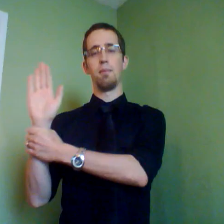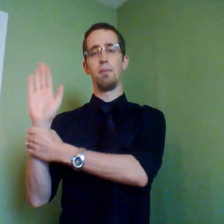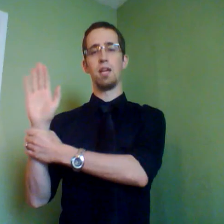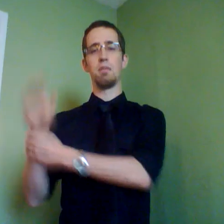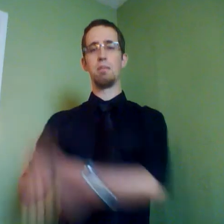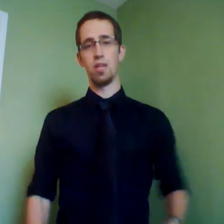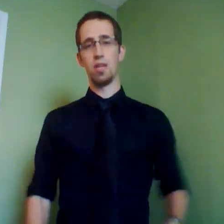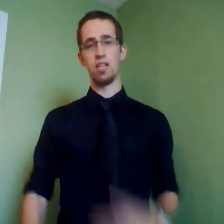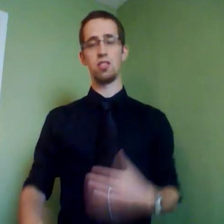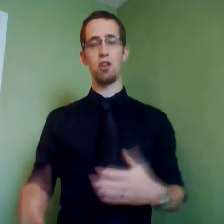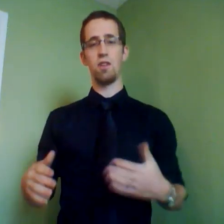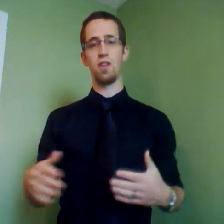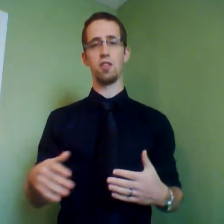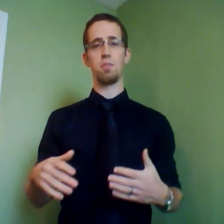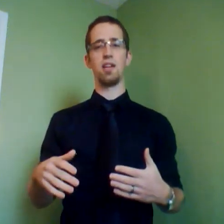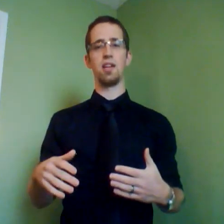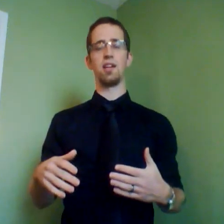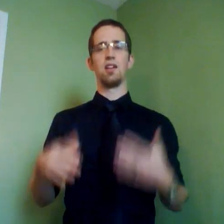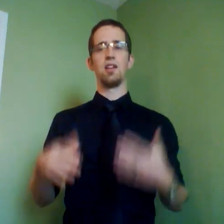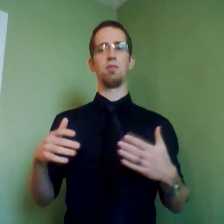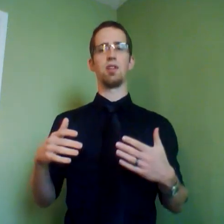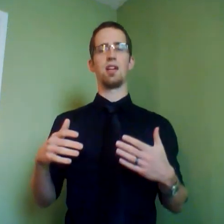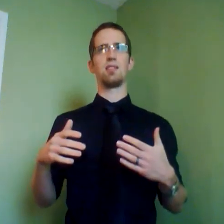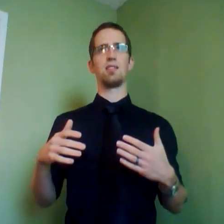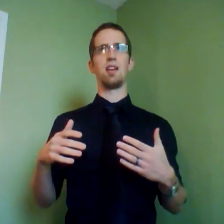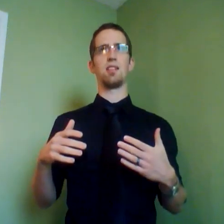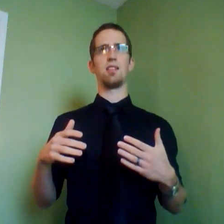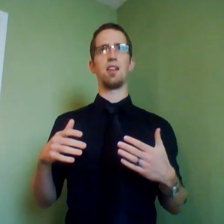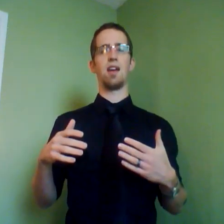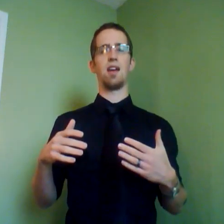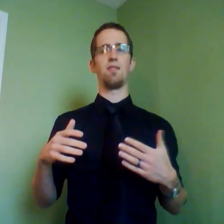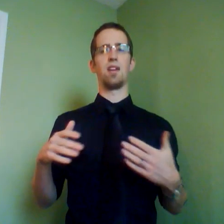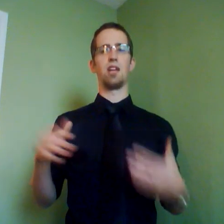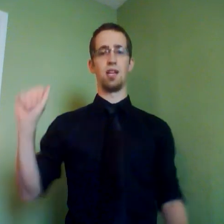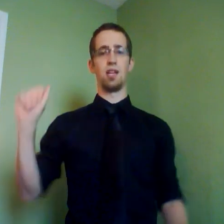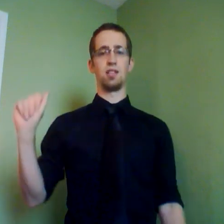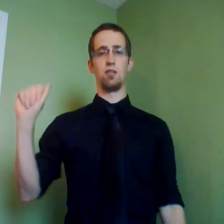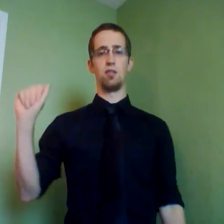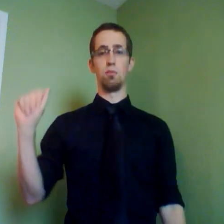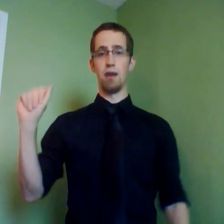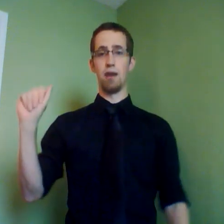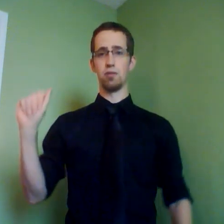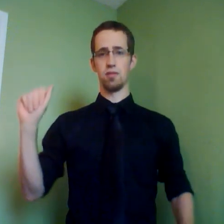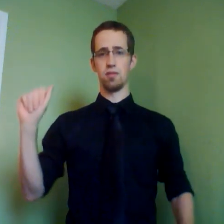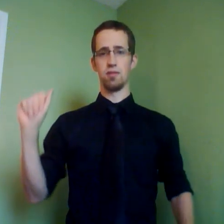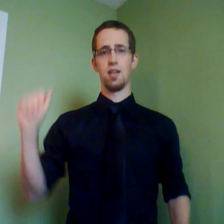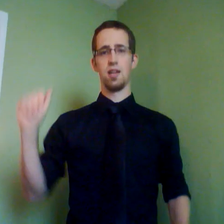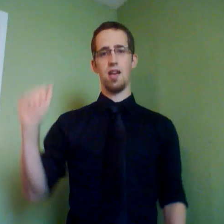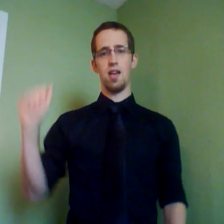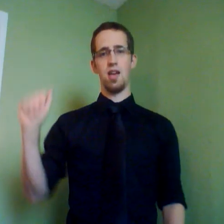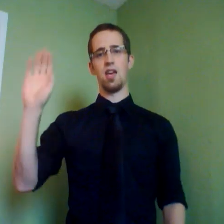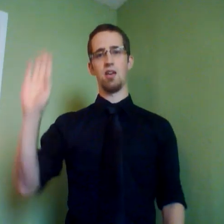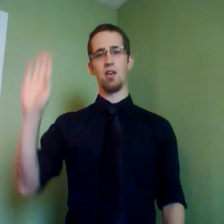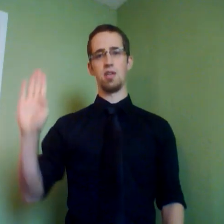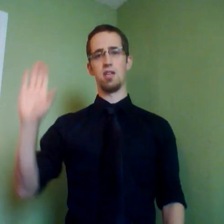Many people, when they start fingerspelling, they realize that they have a natural tendency to bounce. A,